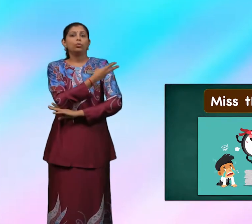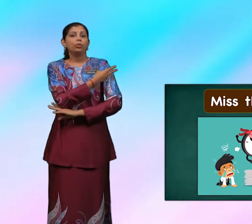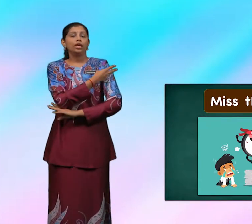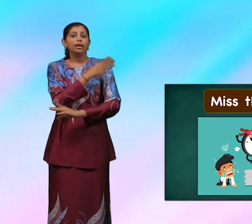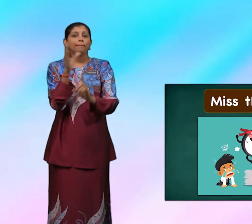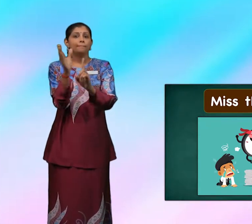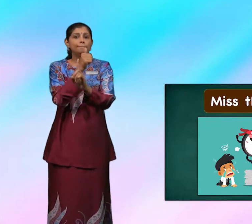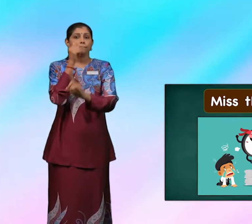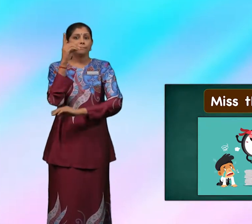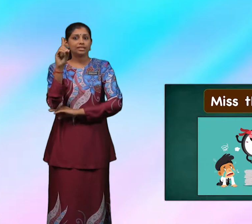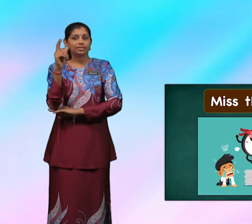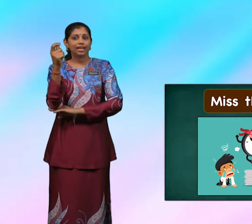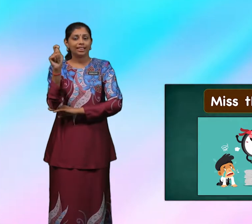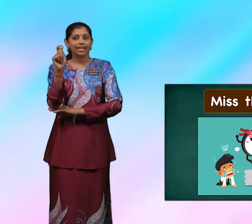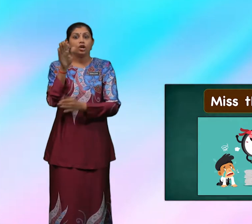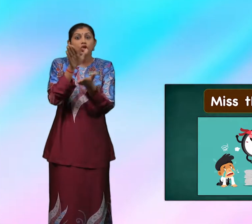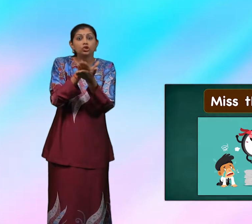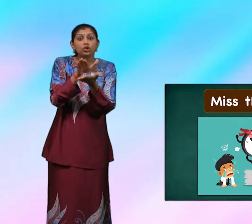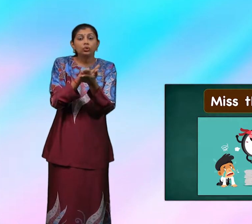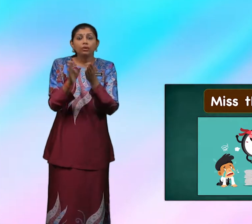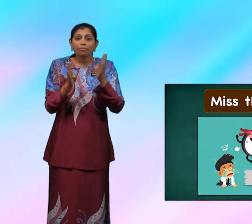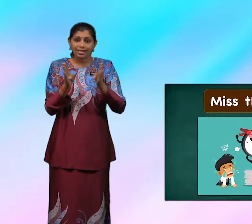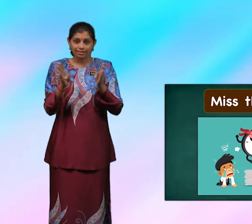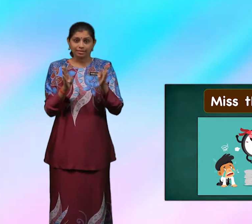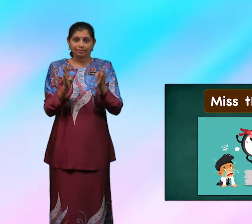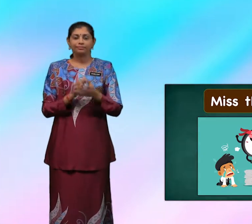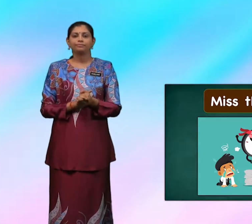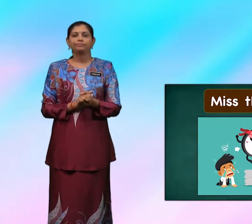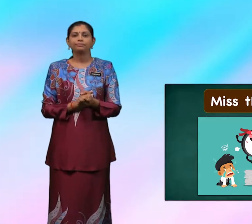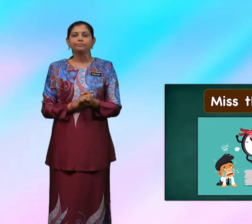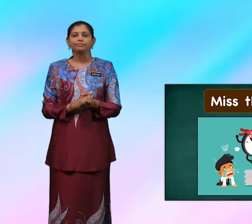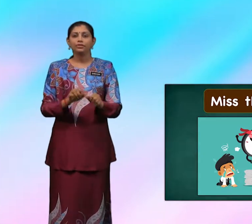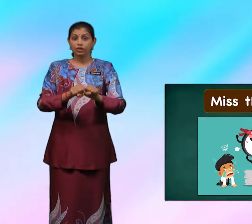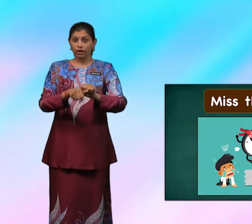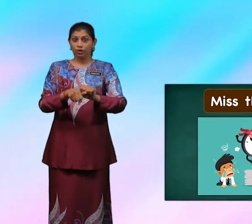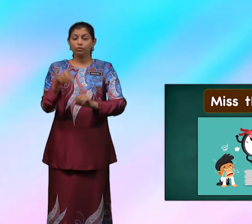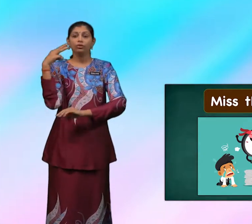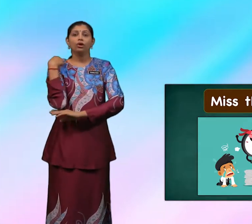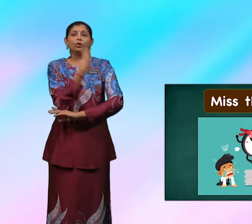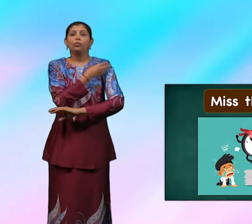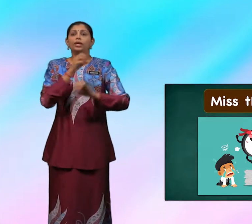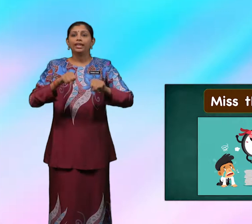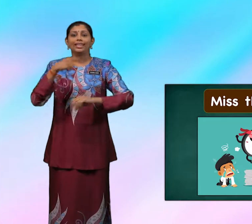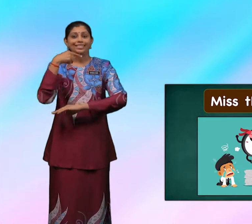we missed the school bus. So we can